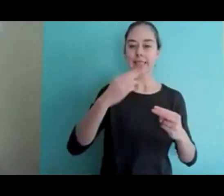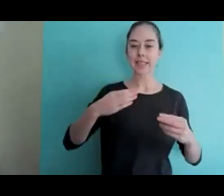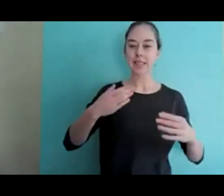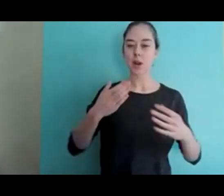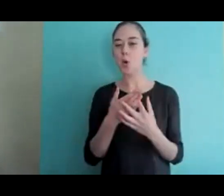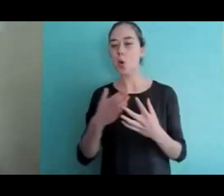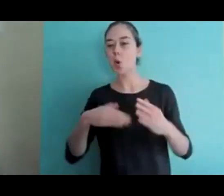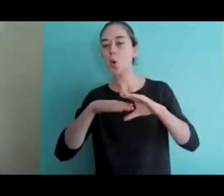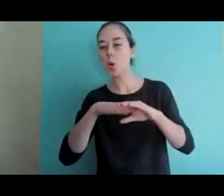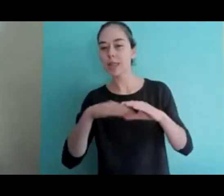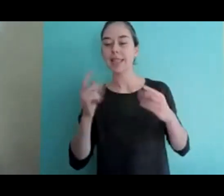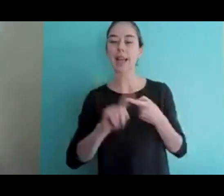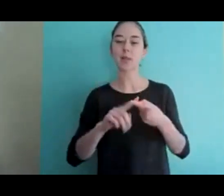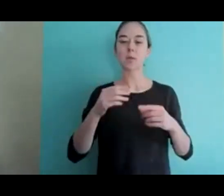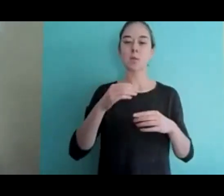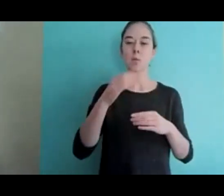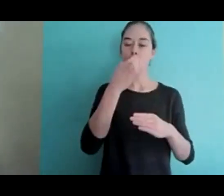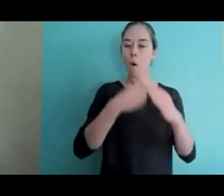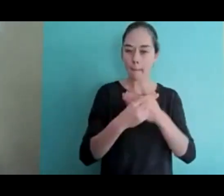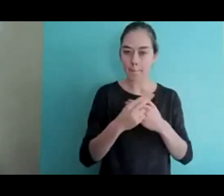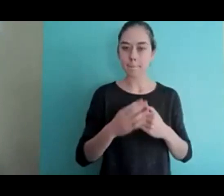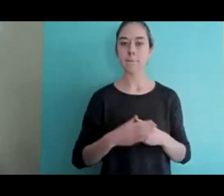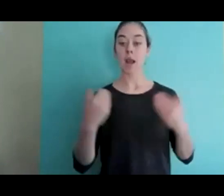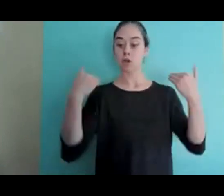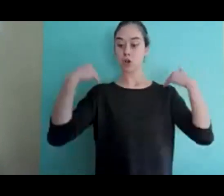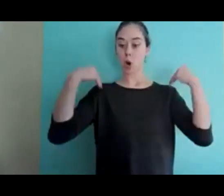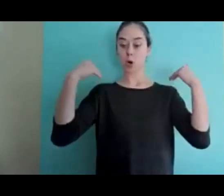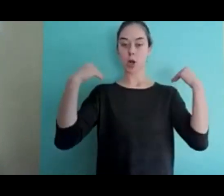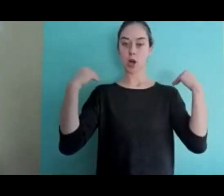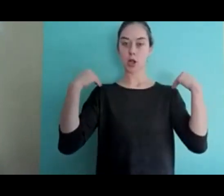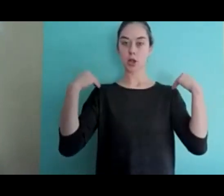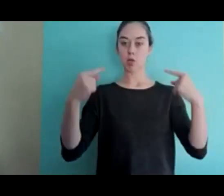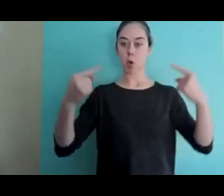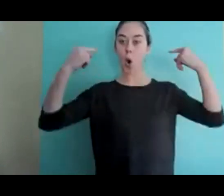nice and warm. Okay, let's go with the shoulders.